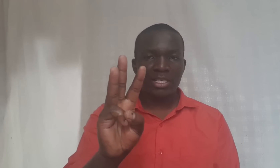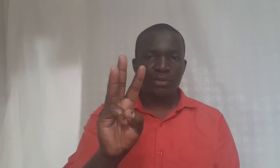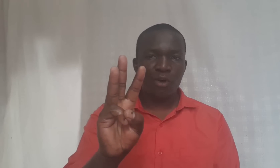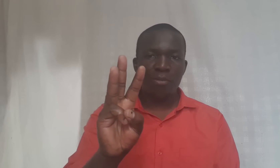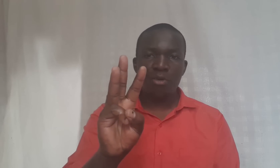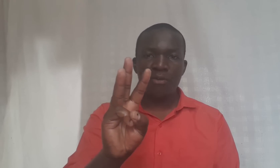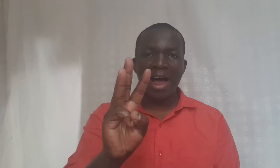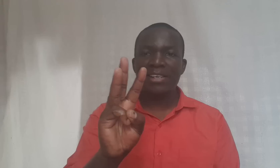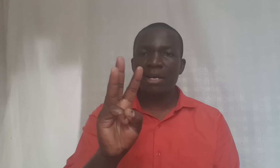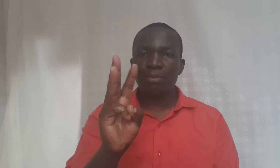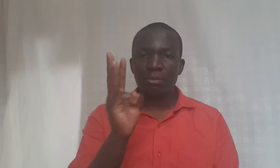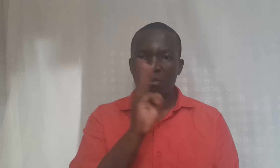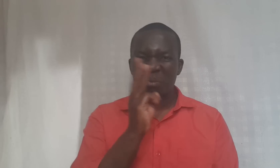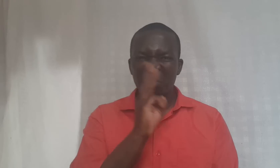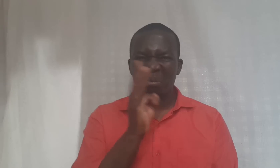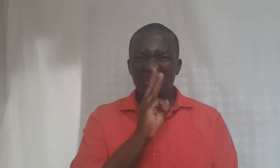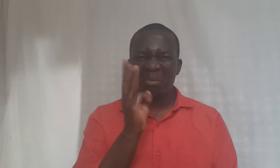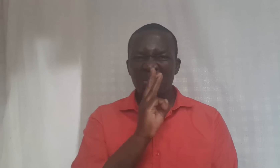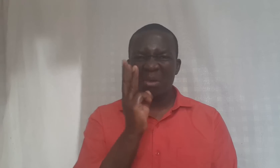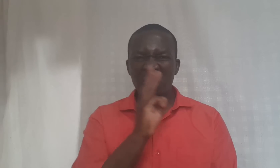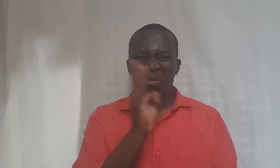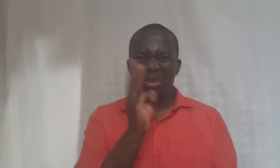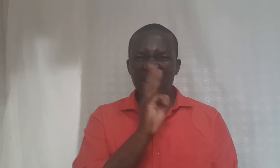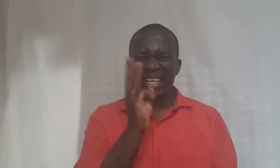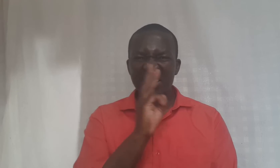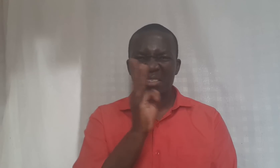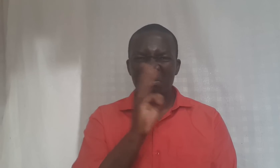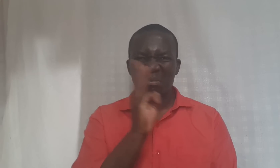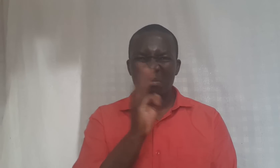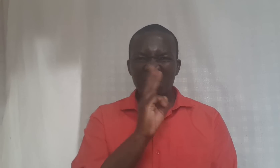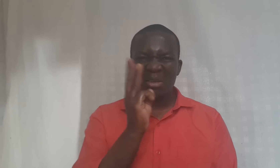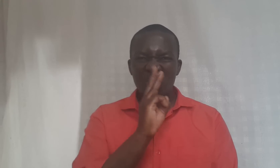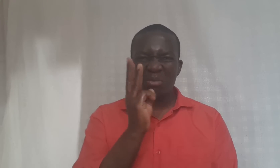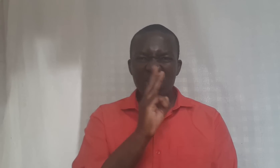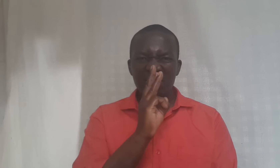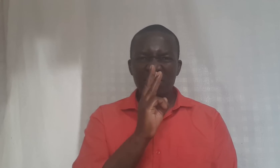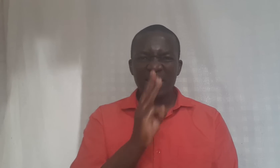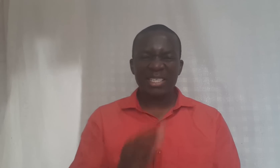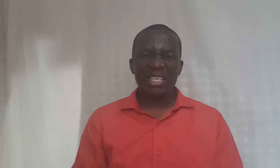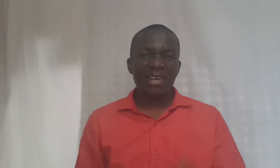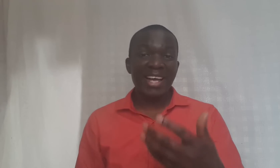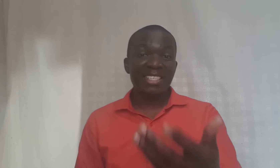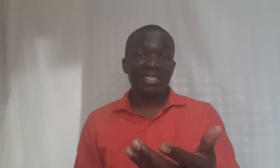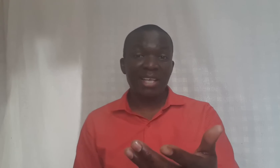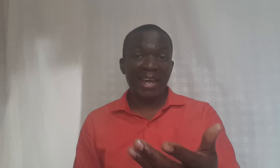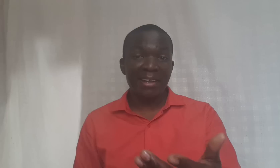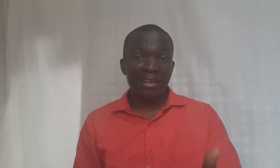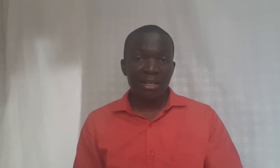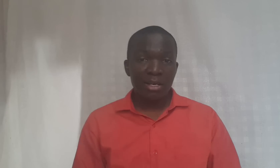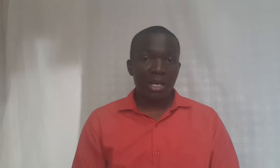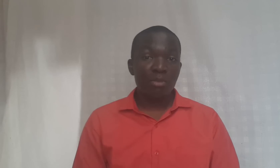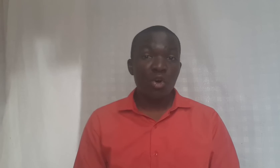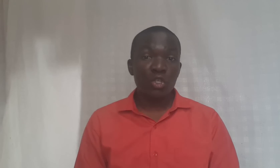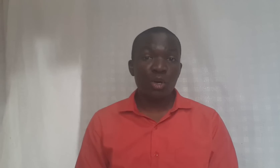this form of hand shape. Webuye like this. Webuye. It's given that sign because